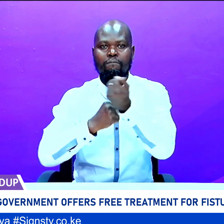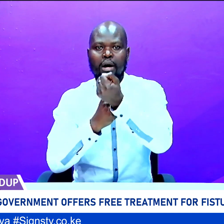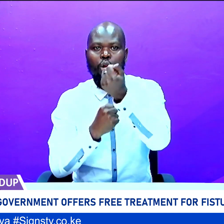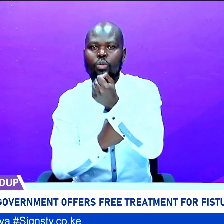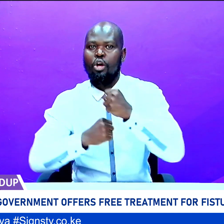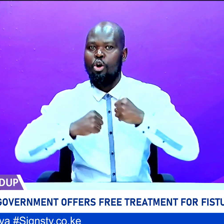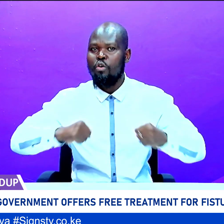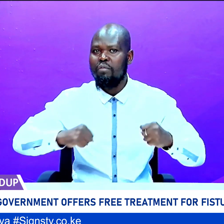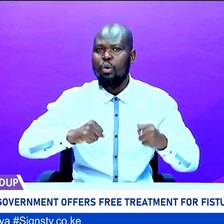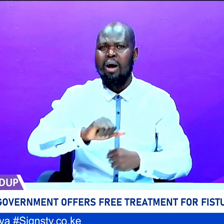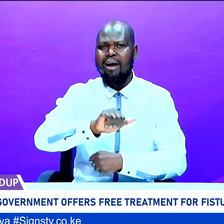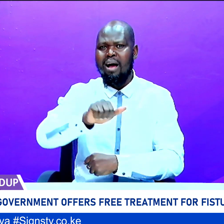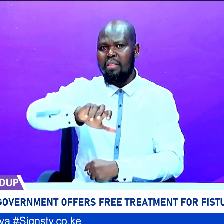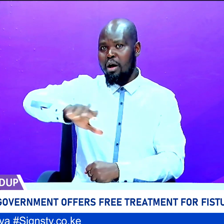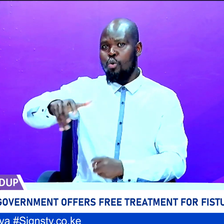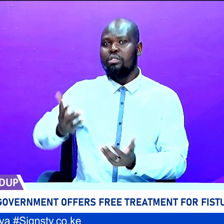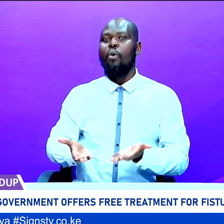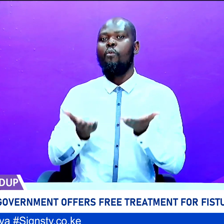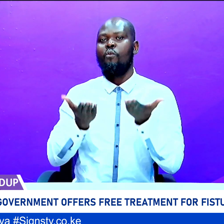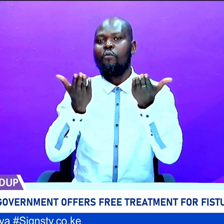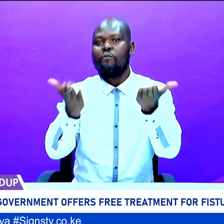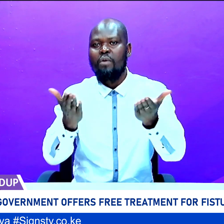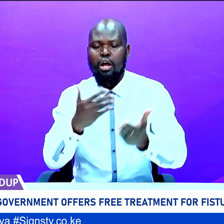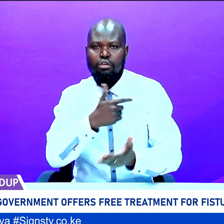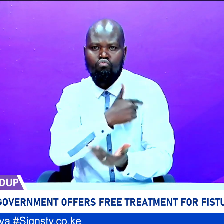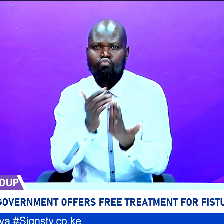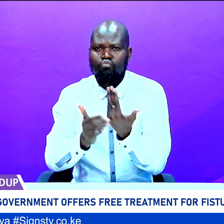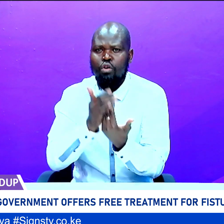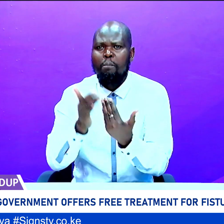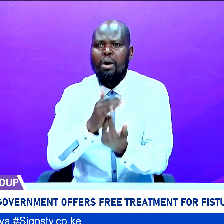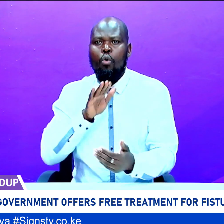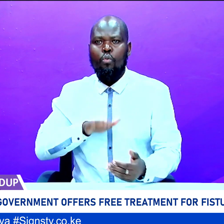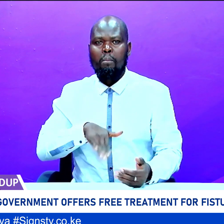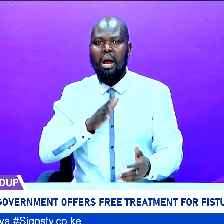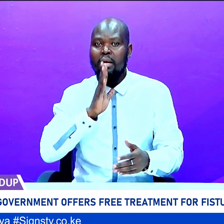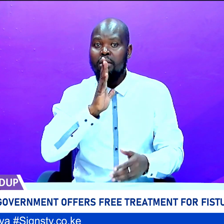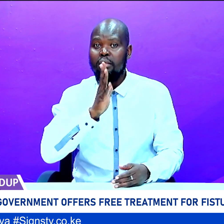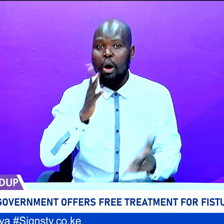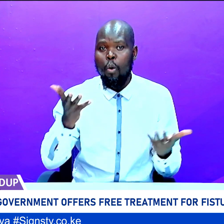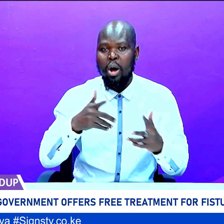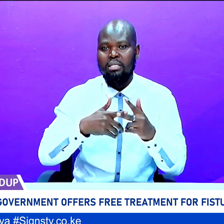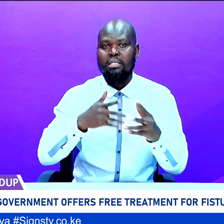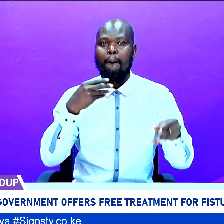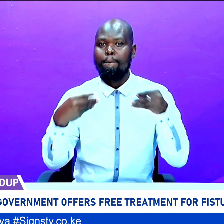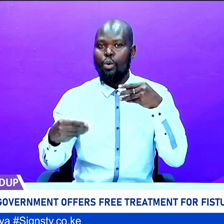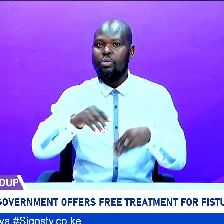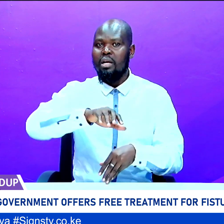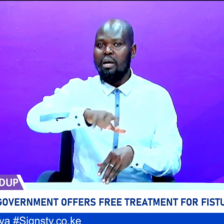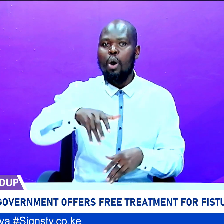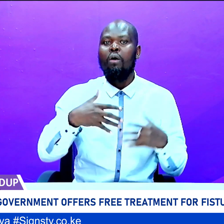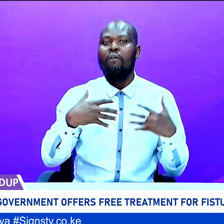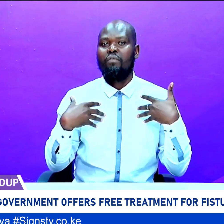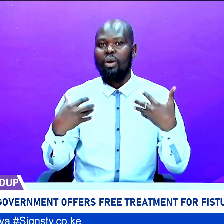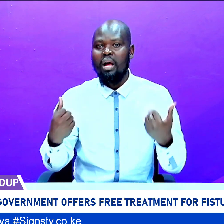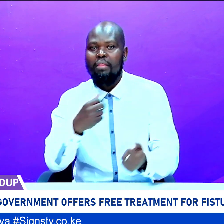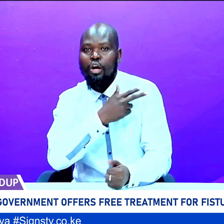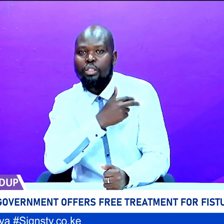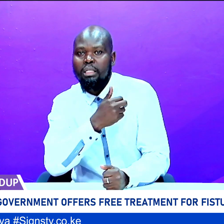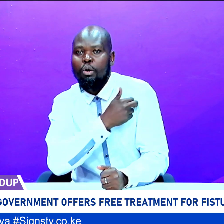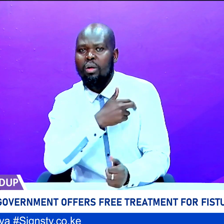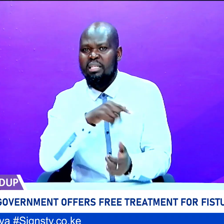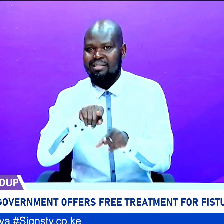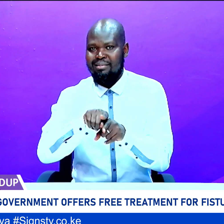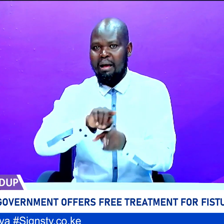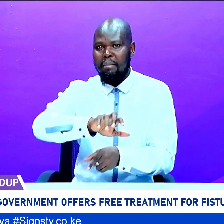the county is offering free treatment to affected women. Speaking outside Busia County Hospital, County Health